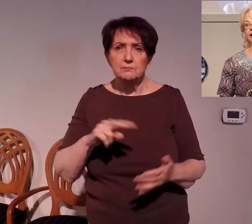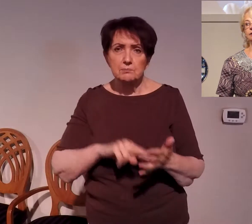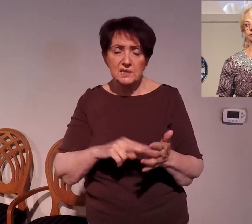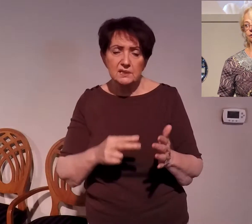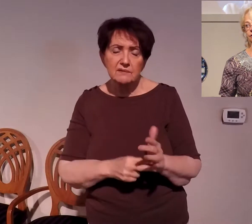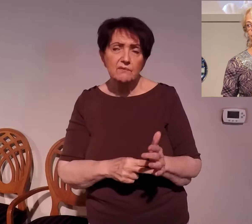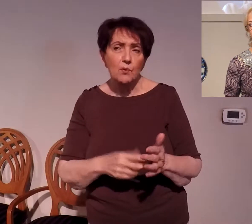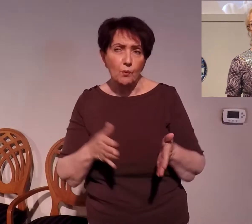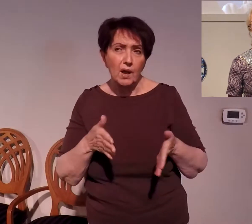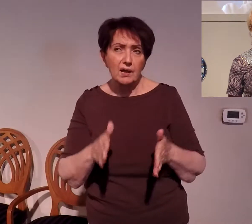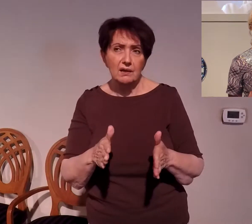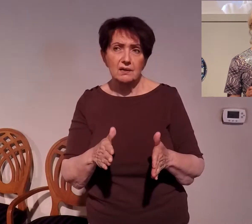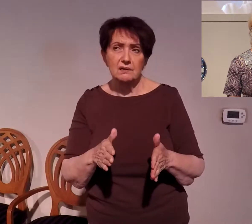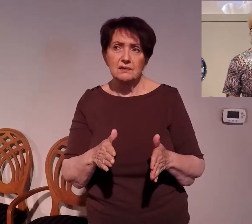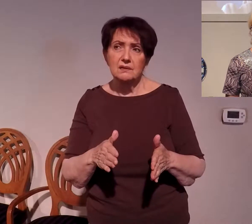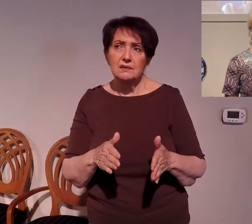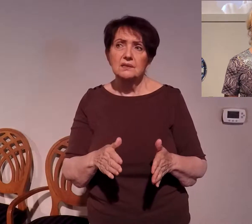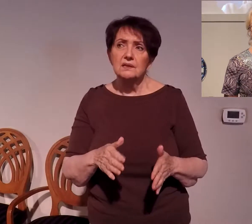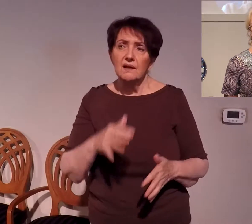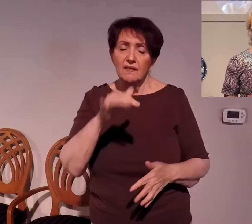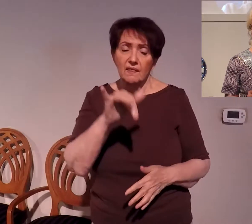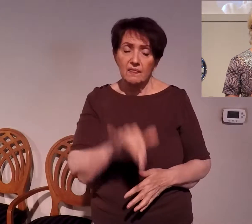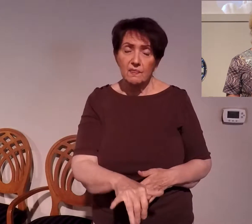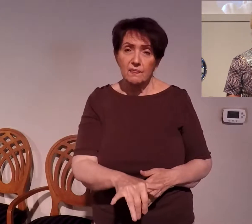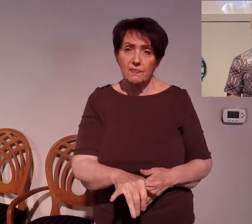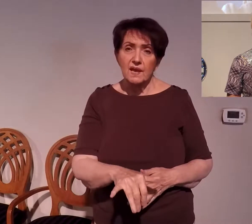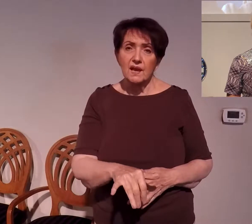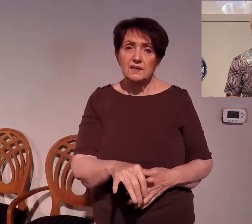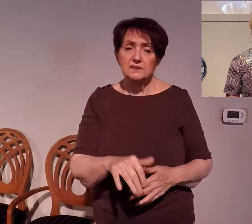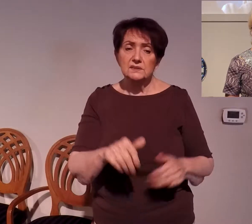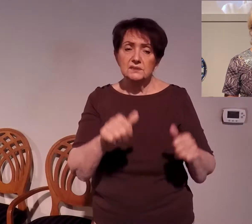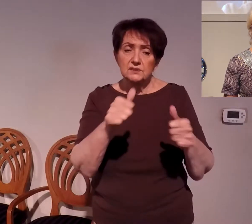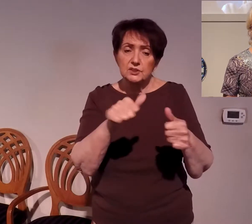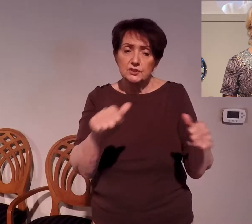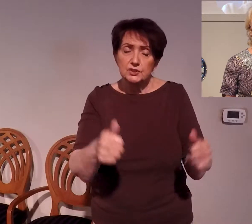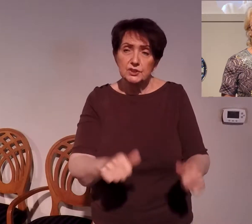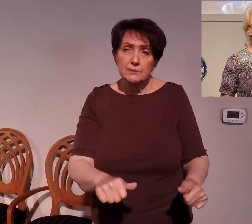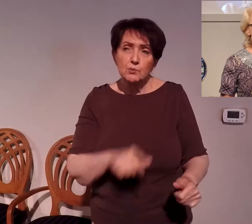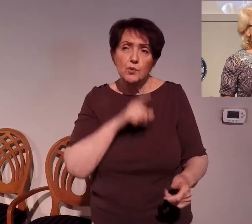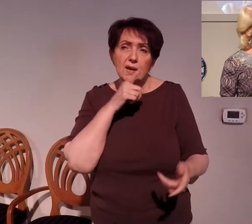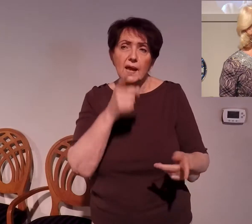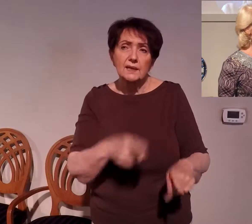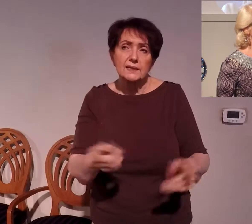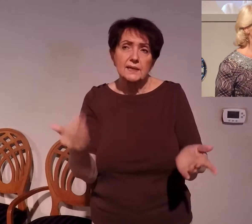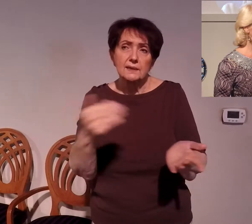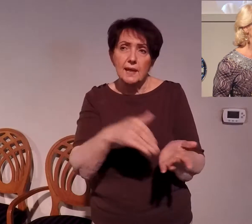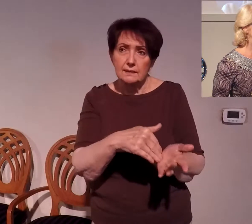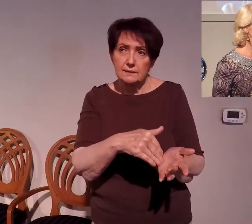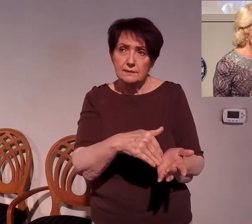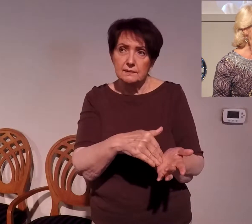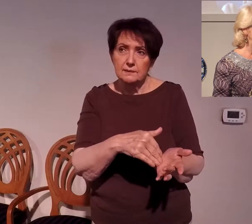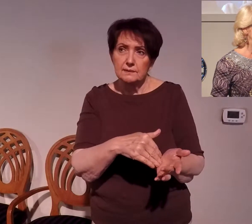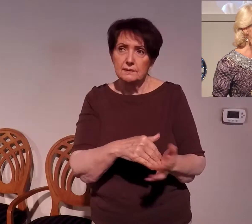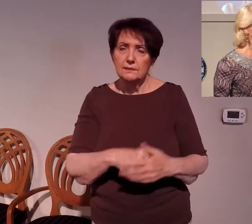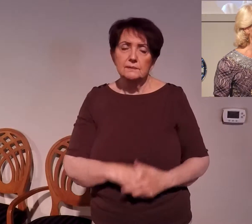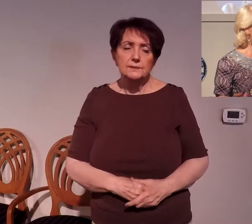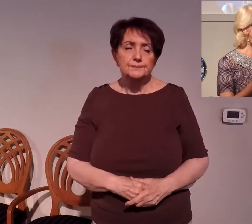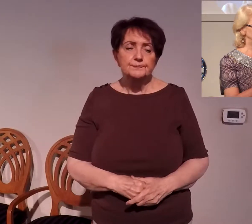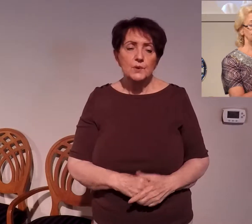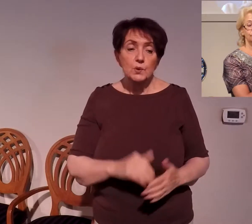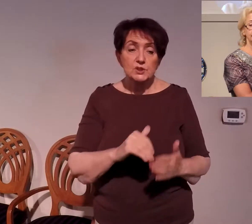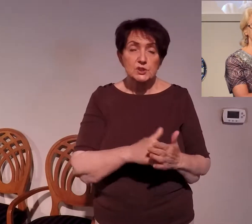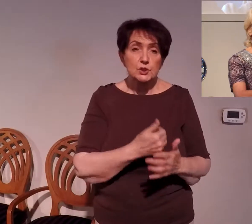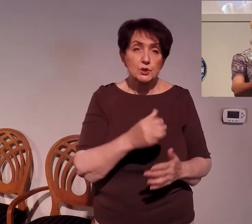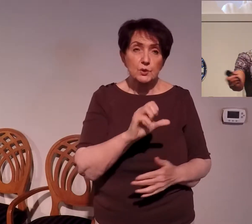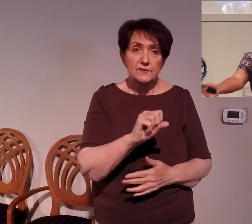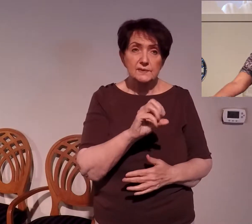intentional manner is to reshape reality. And the one thing that's new in the science of mind, those